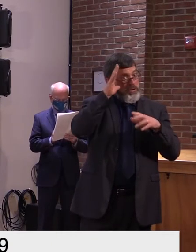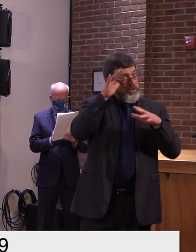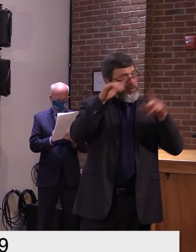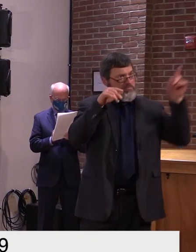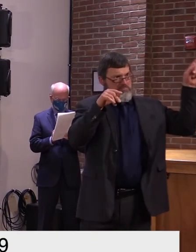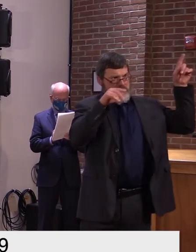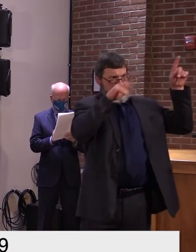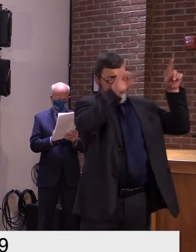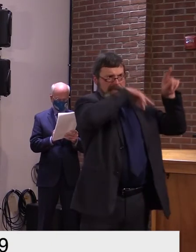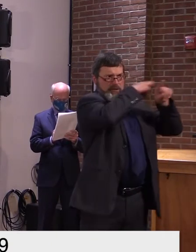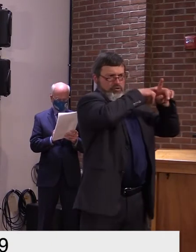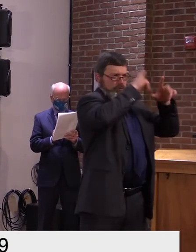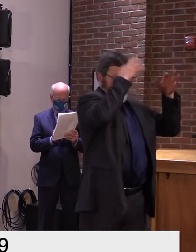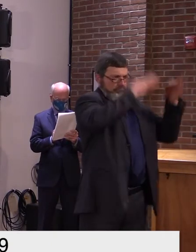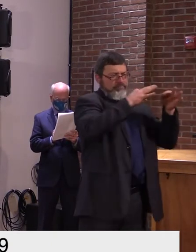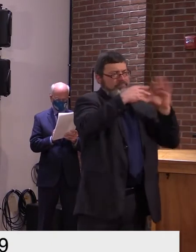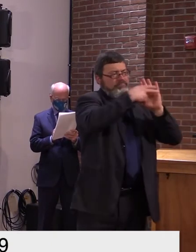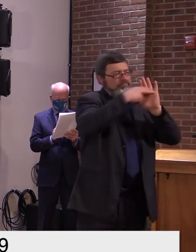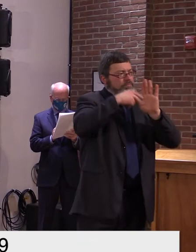differences that you expect will